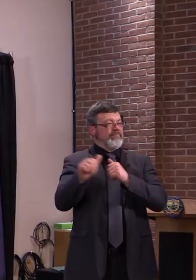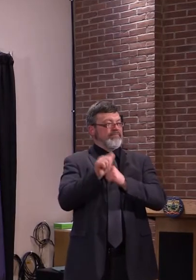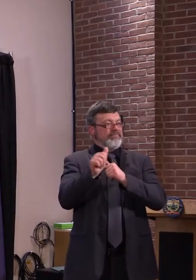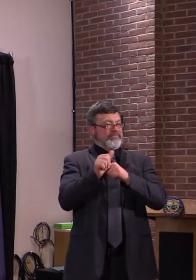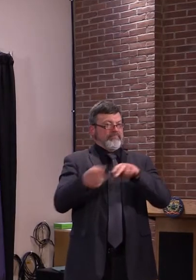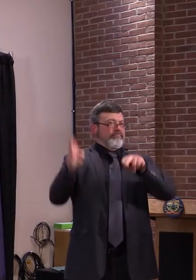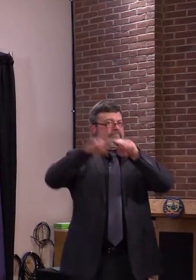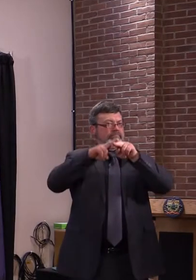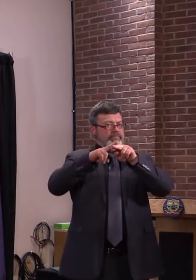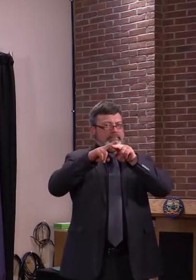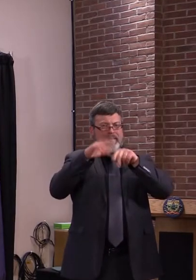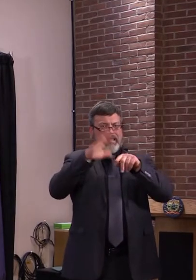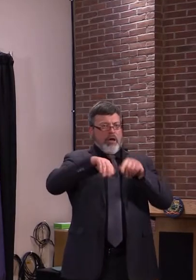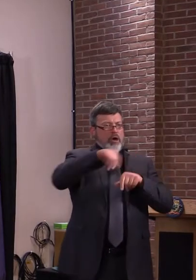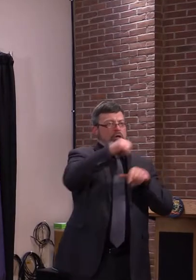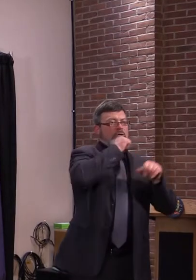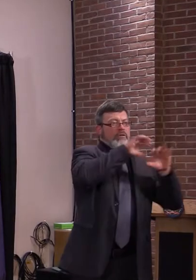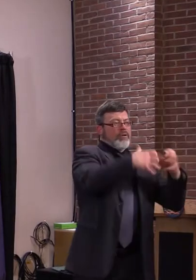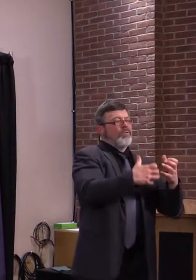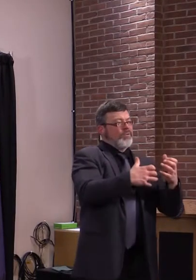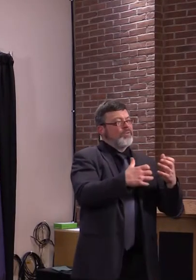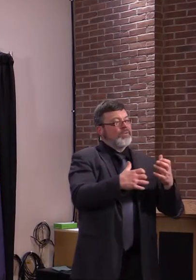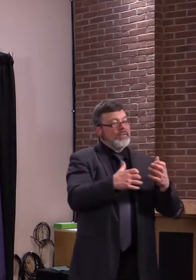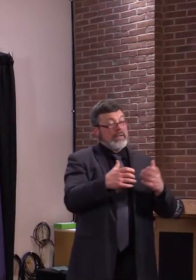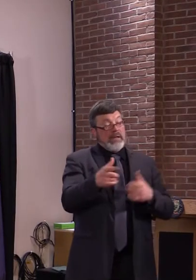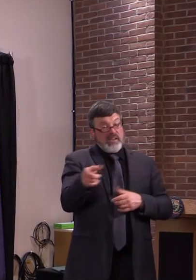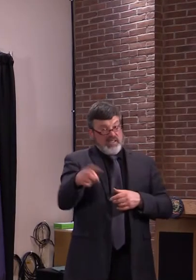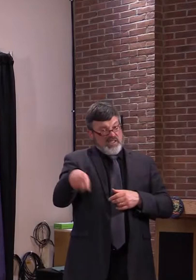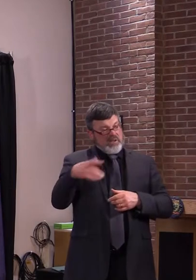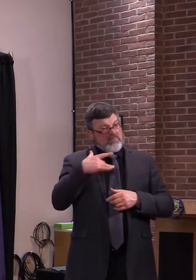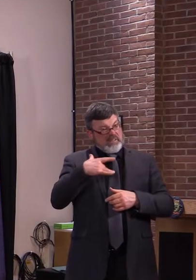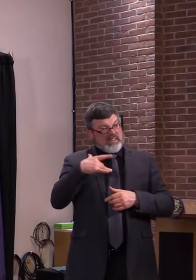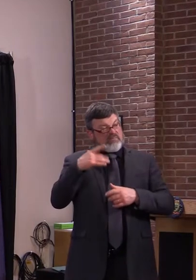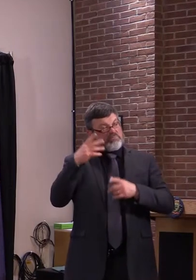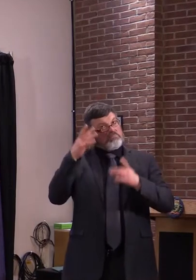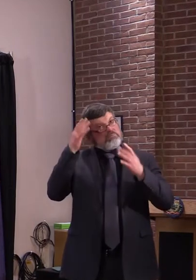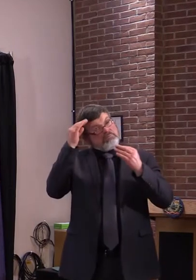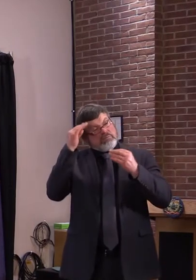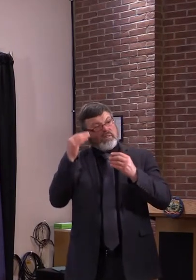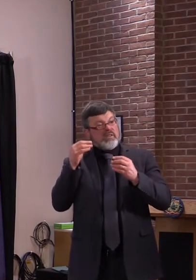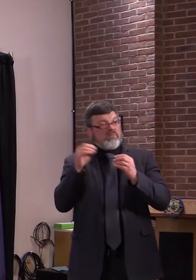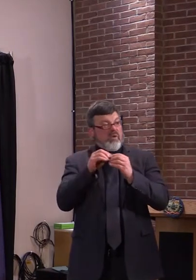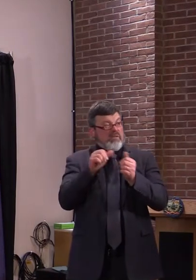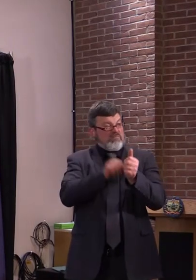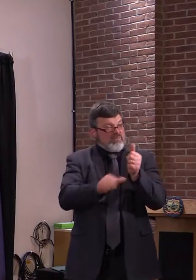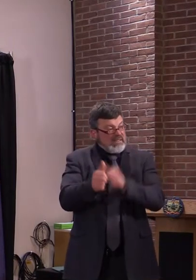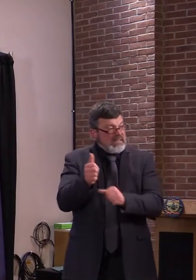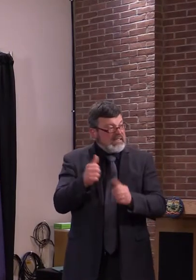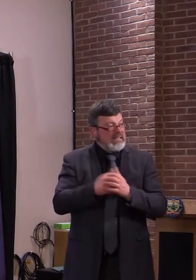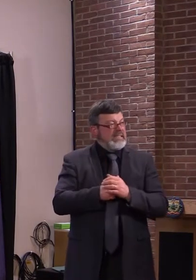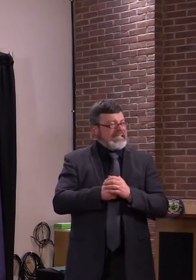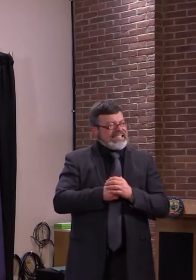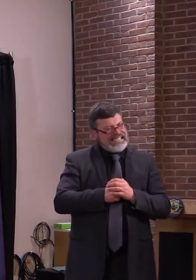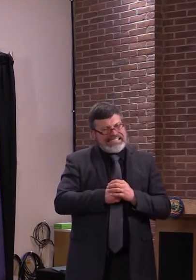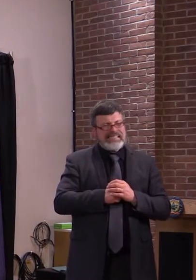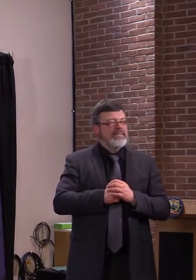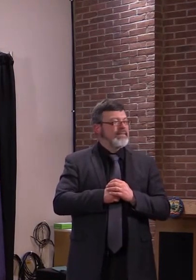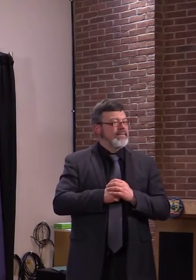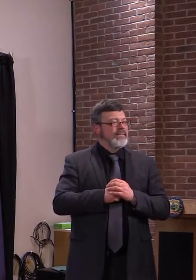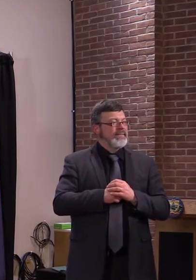visits related to suicidality. That is what we mean when we say our kids are not all